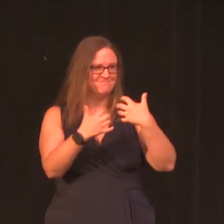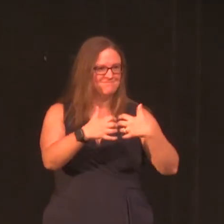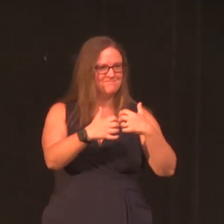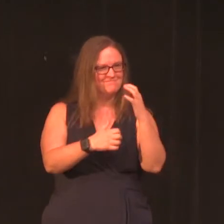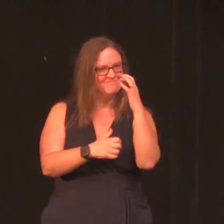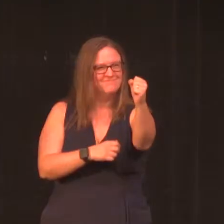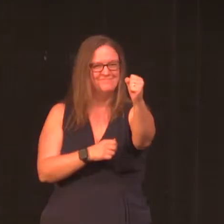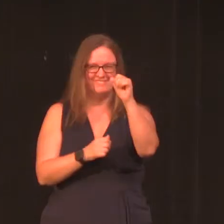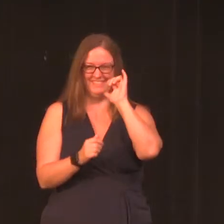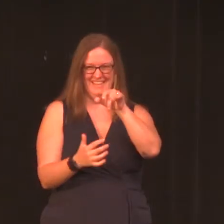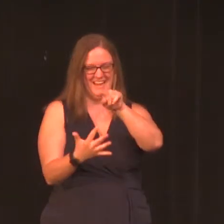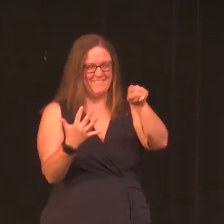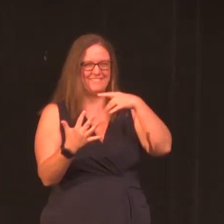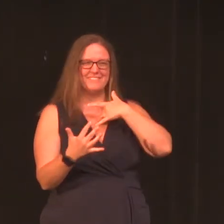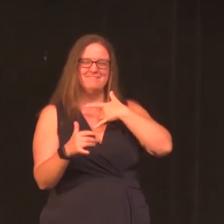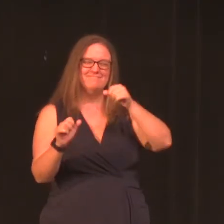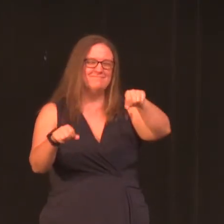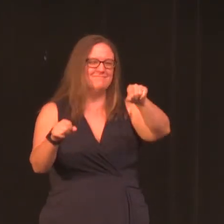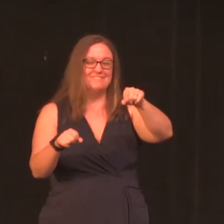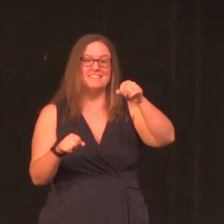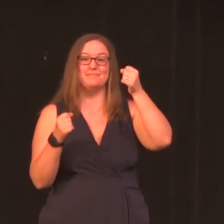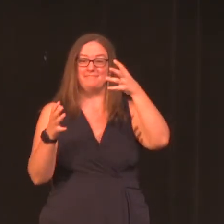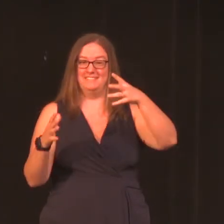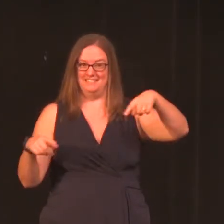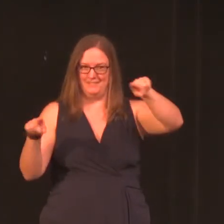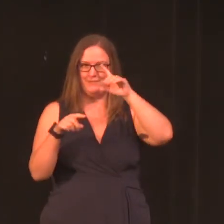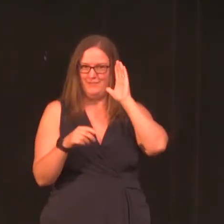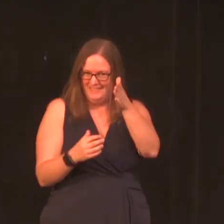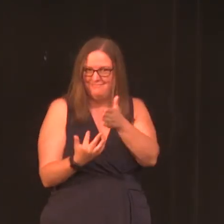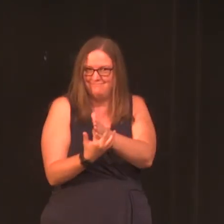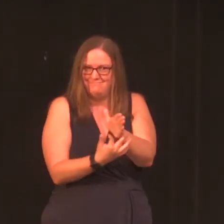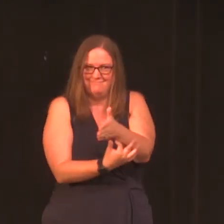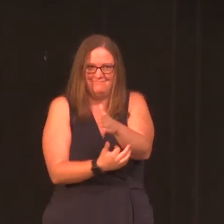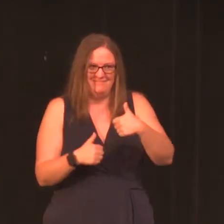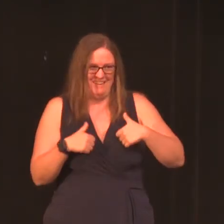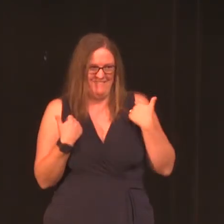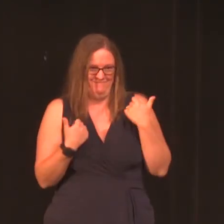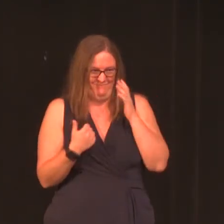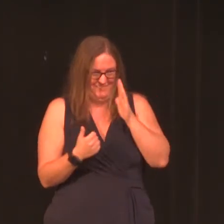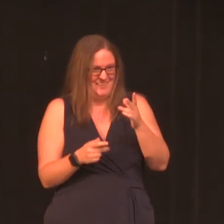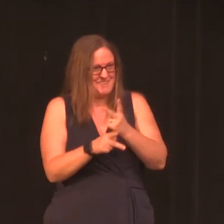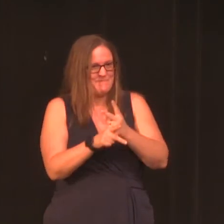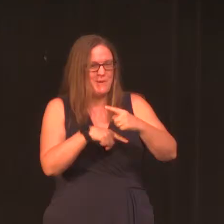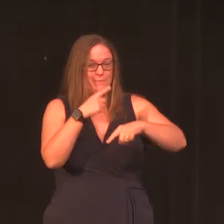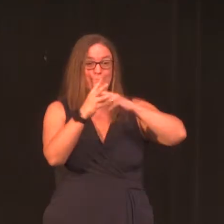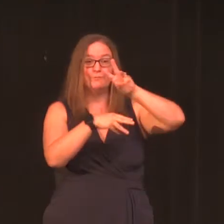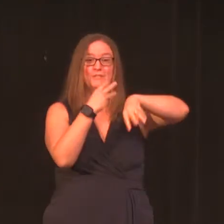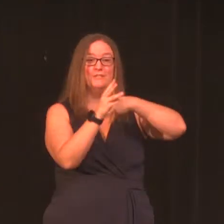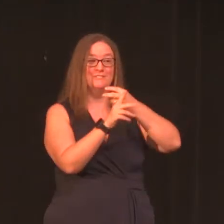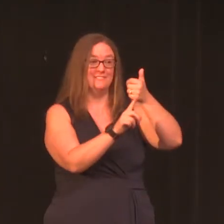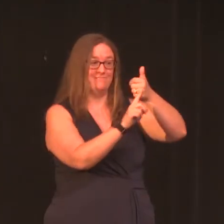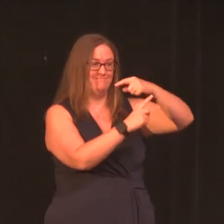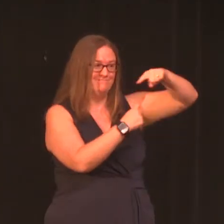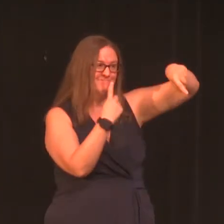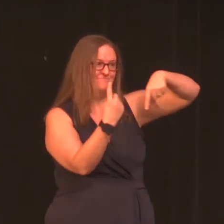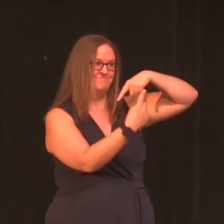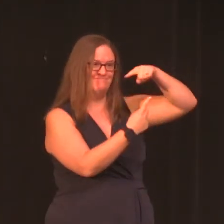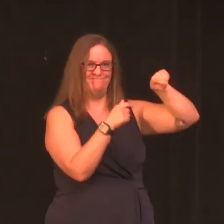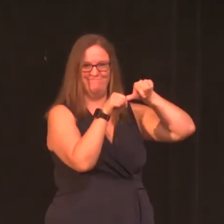bus and taking that journey as you go along here is a very important lesson, right? You've got to keep those wheels